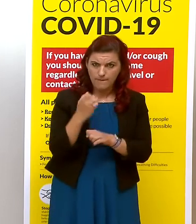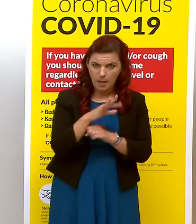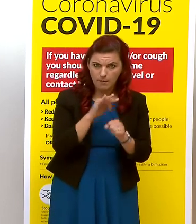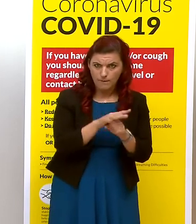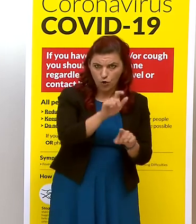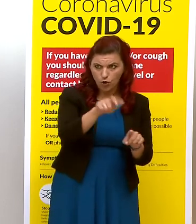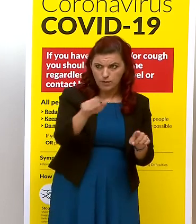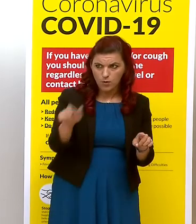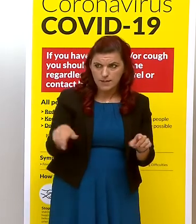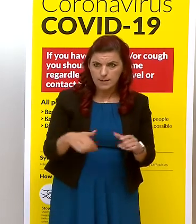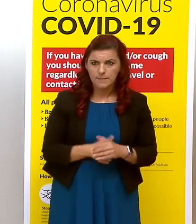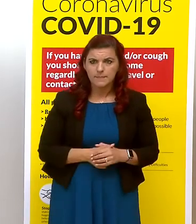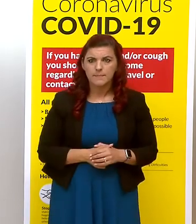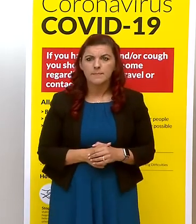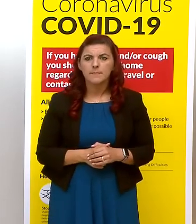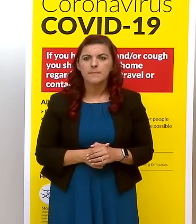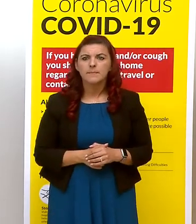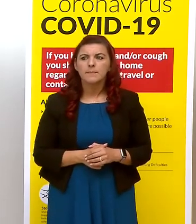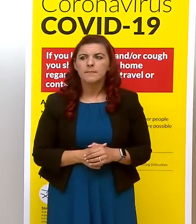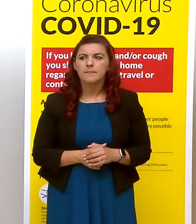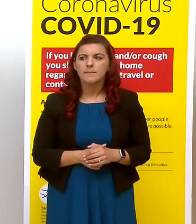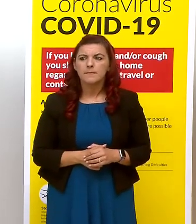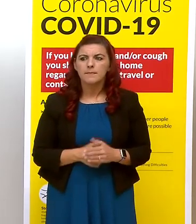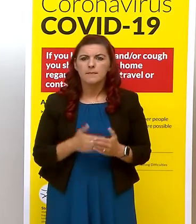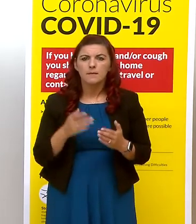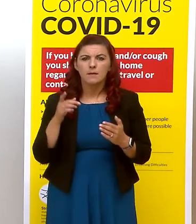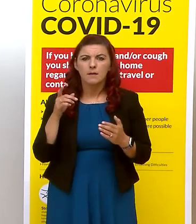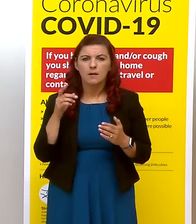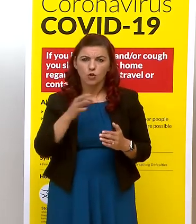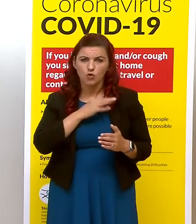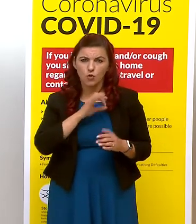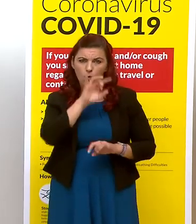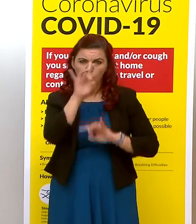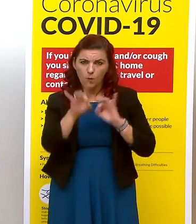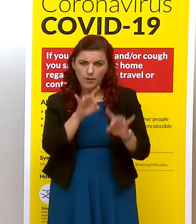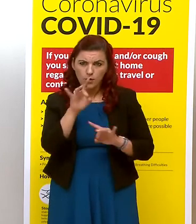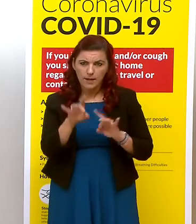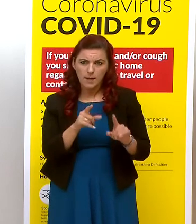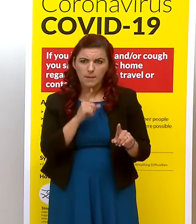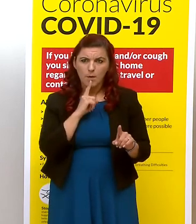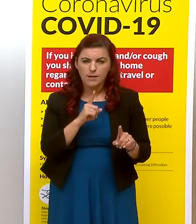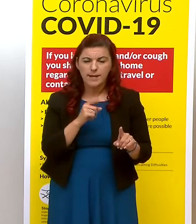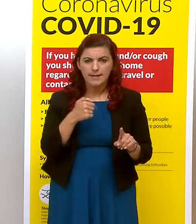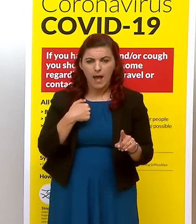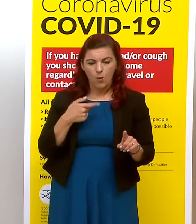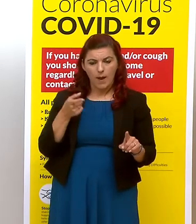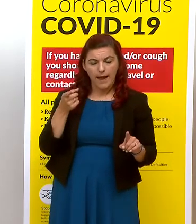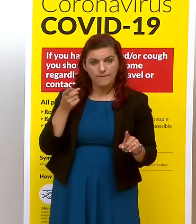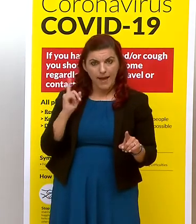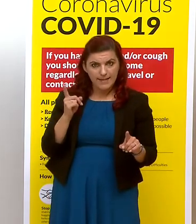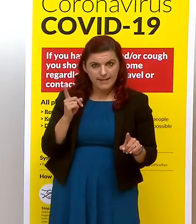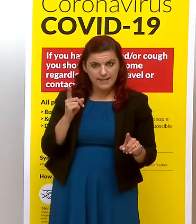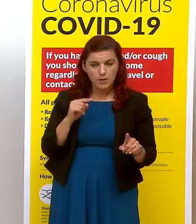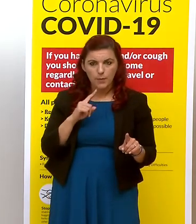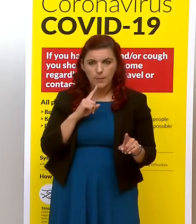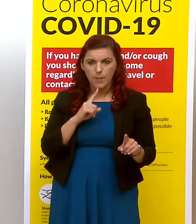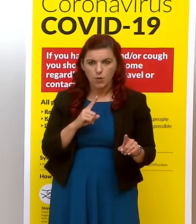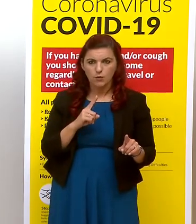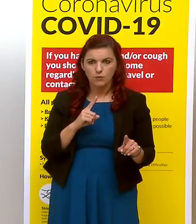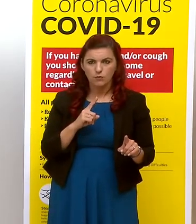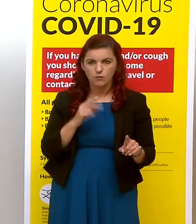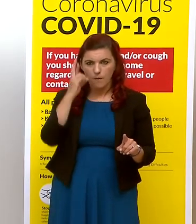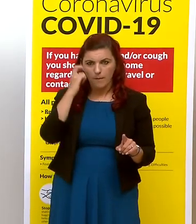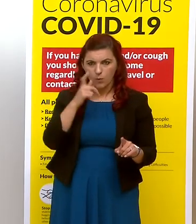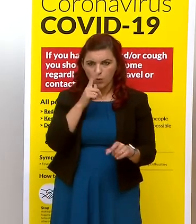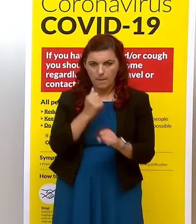customers? Good question. I'd ask May. It's advice. What happens is, just to give the line of